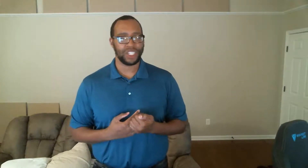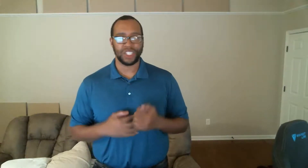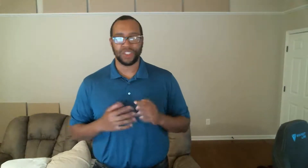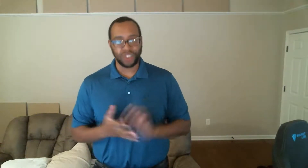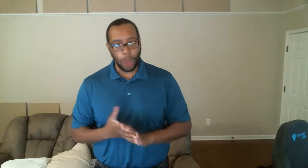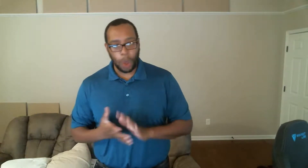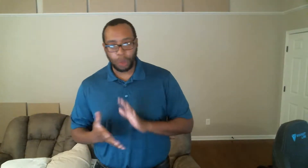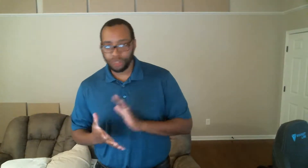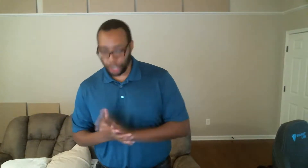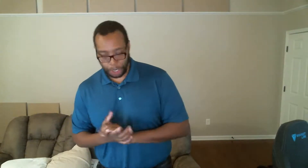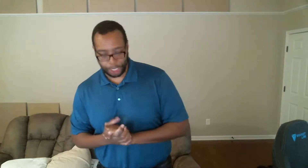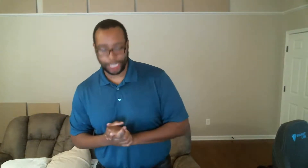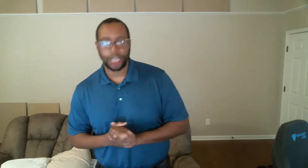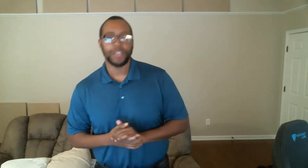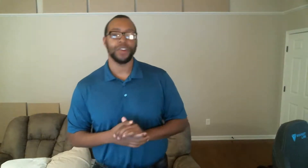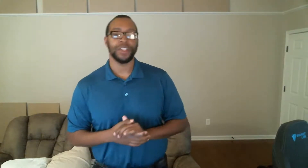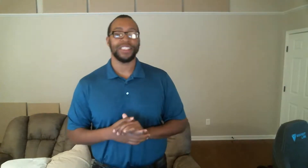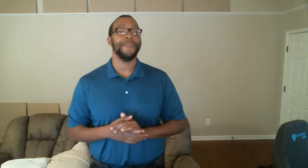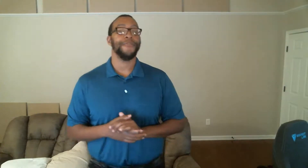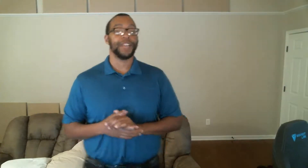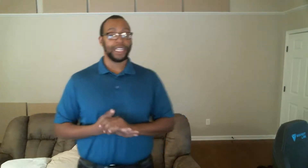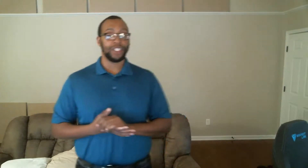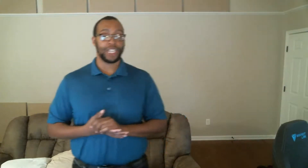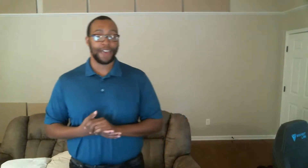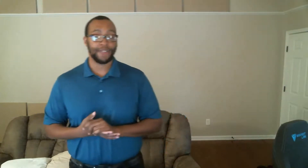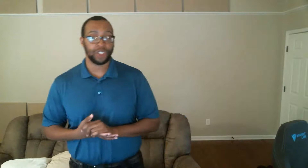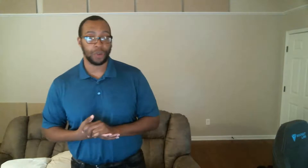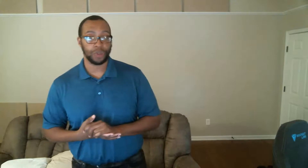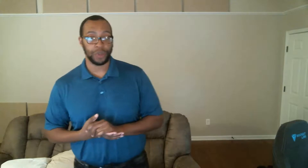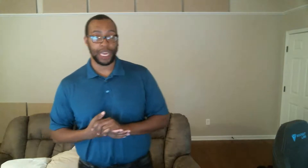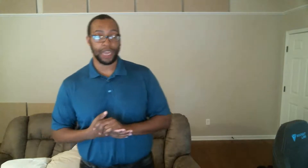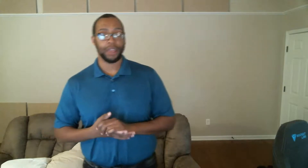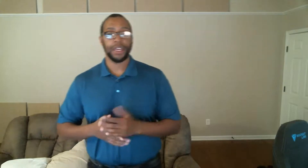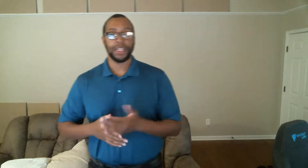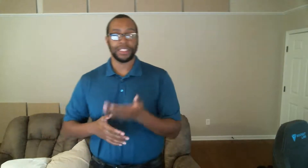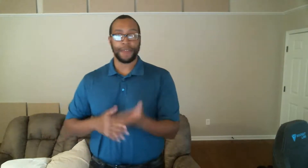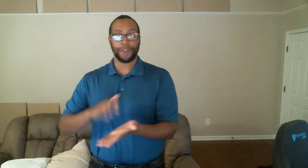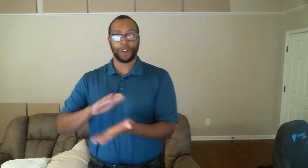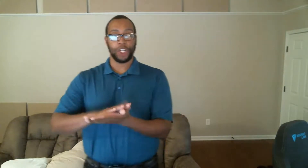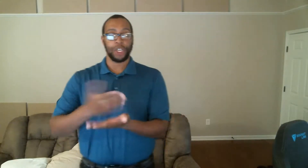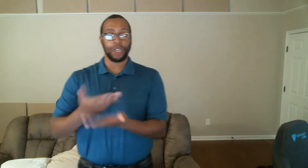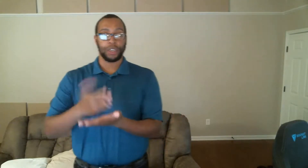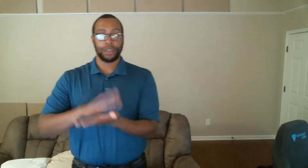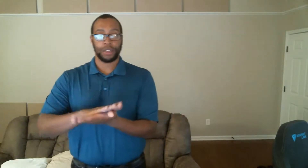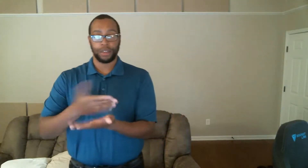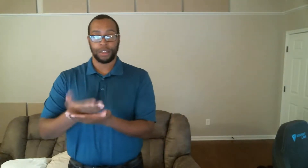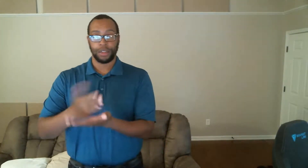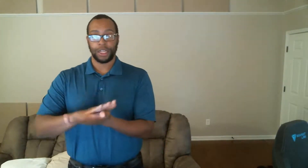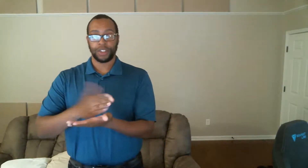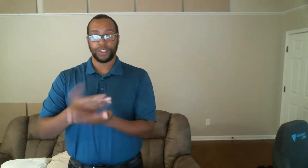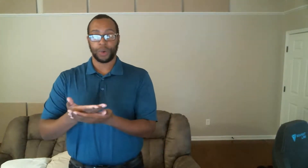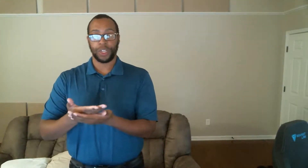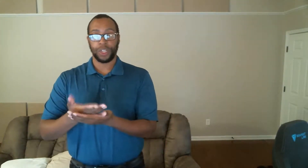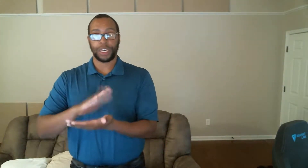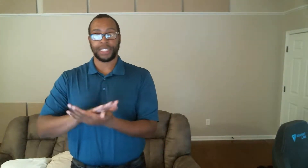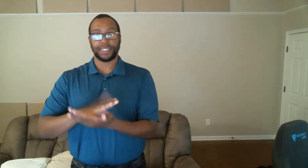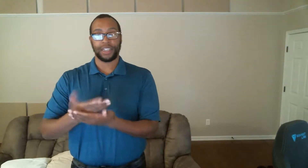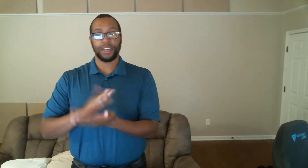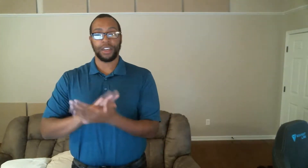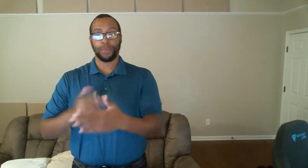is so dirty. So the sign for kitchen I haven't showed you yet. The sign for cook. So cook is a cook